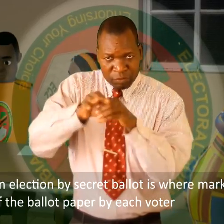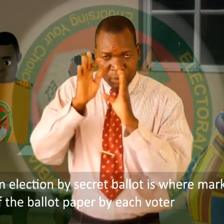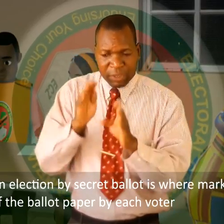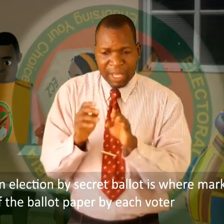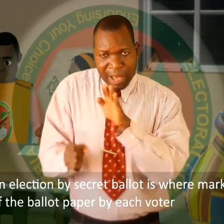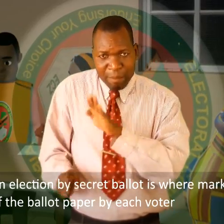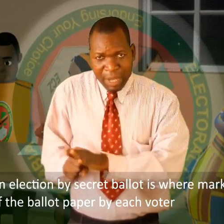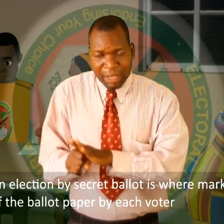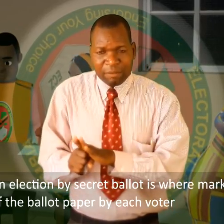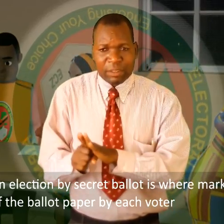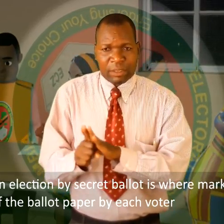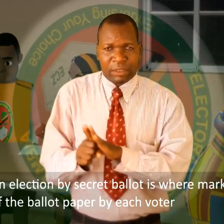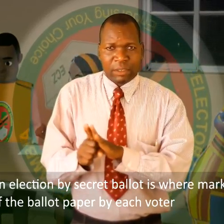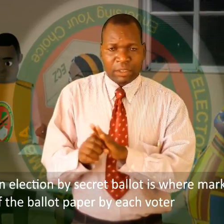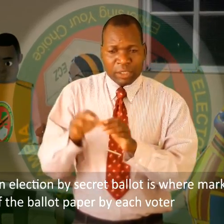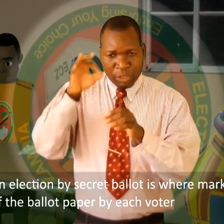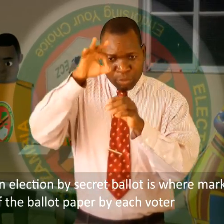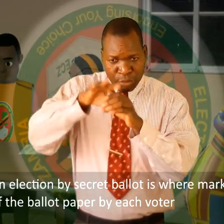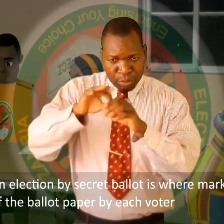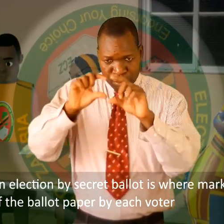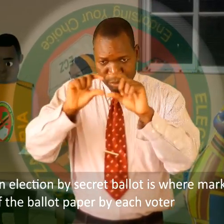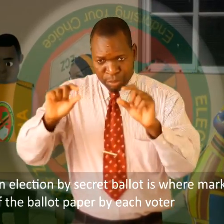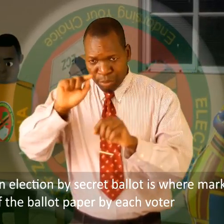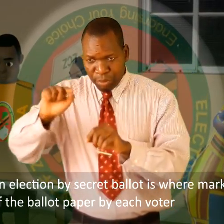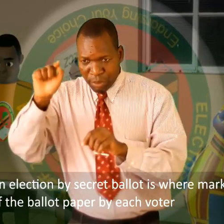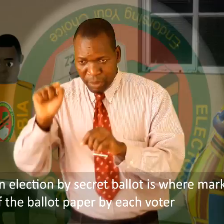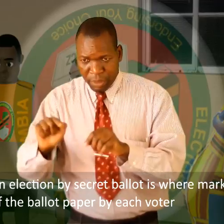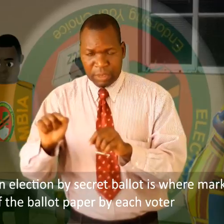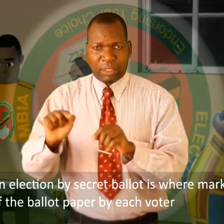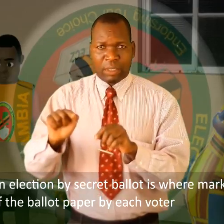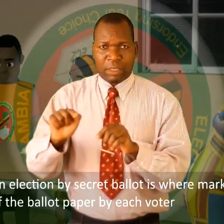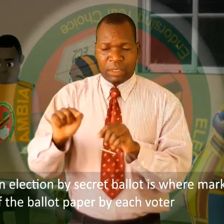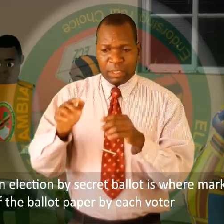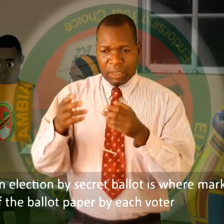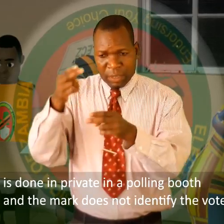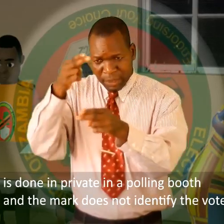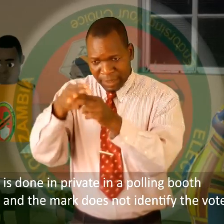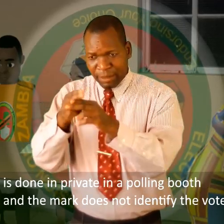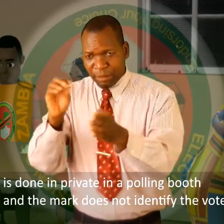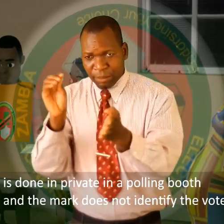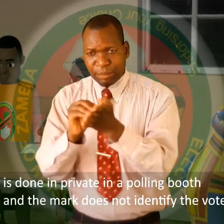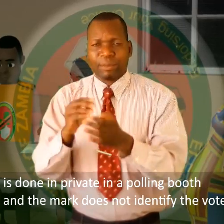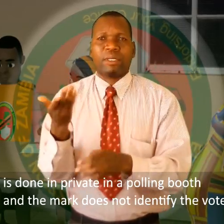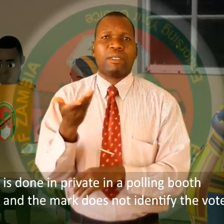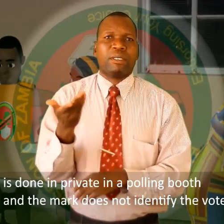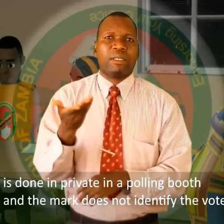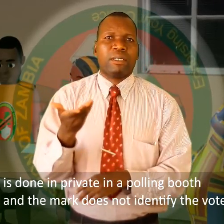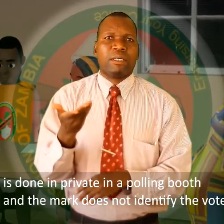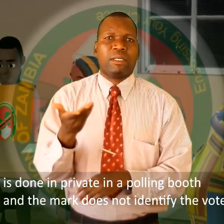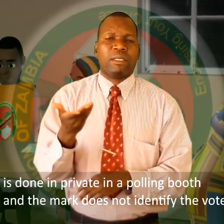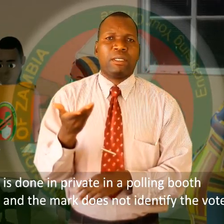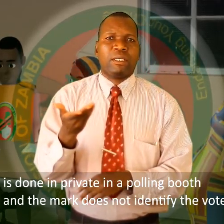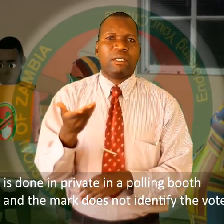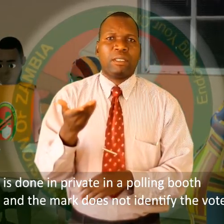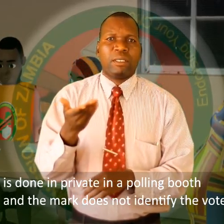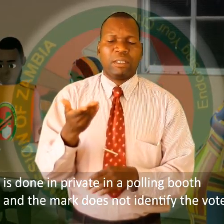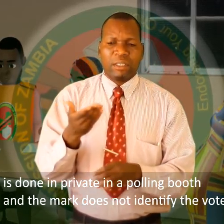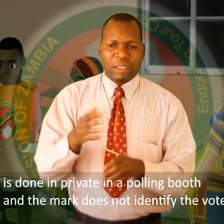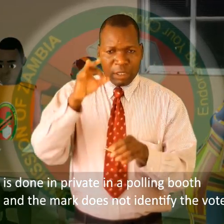An election by secret ballot is where marking of the ballot paper by each voter is done in private in a polling booth and the mark does not identify